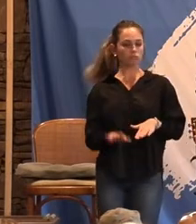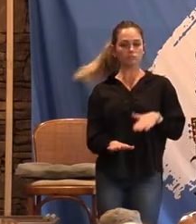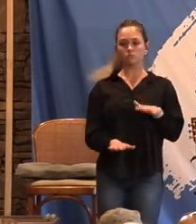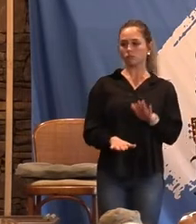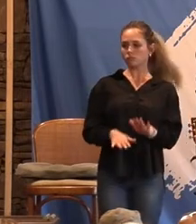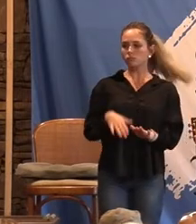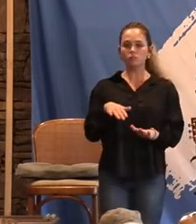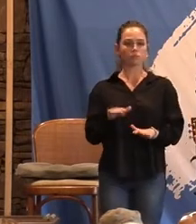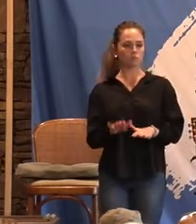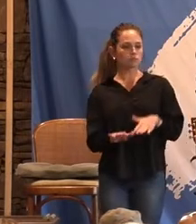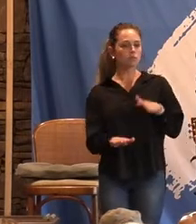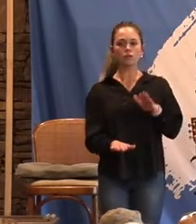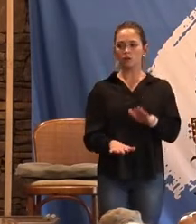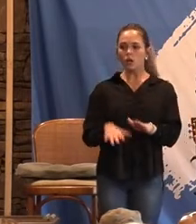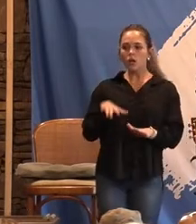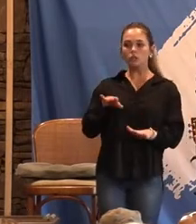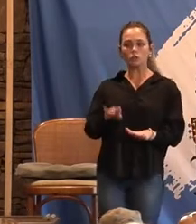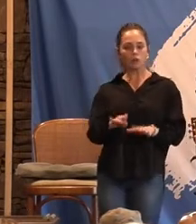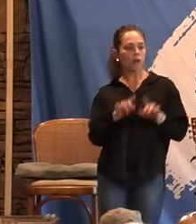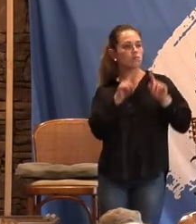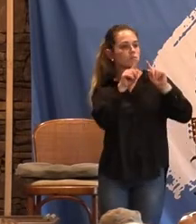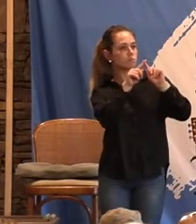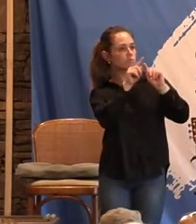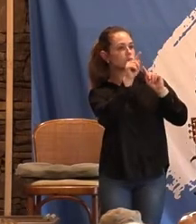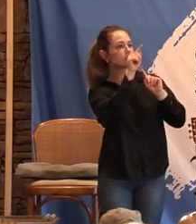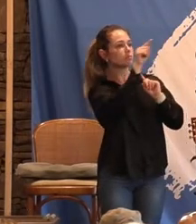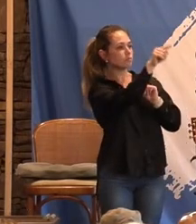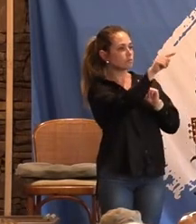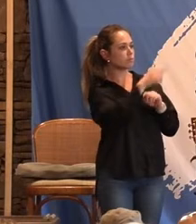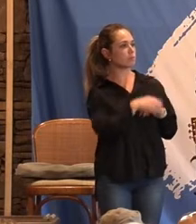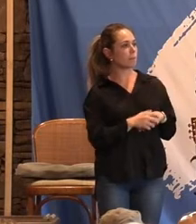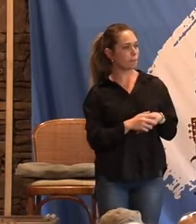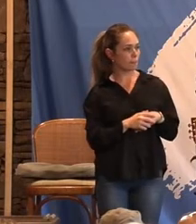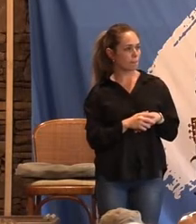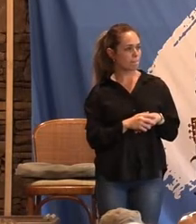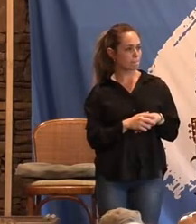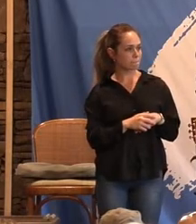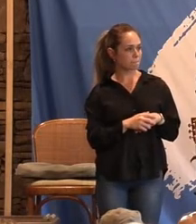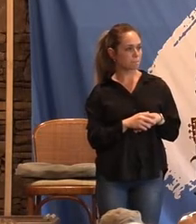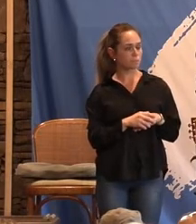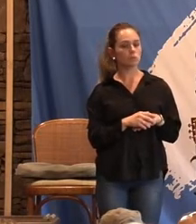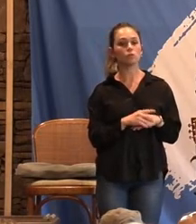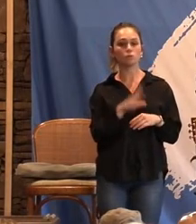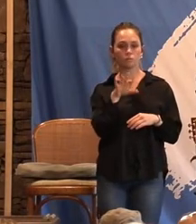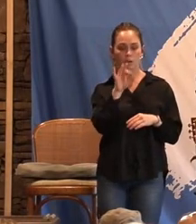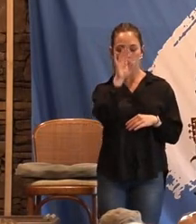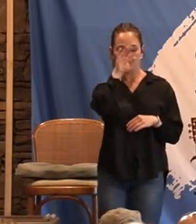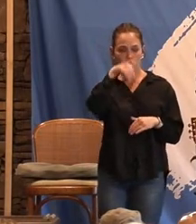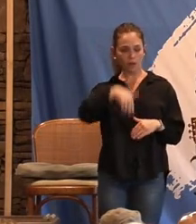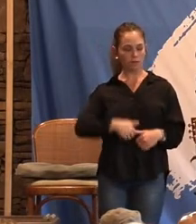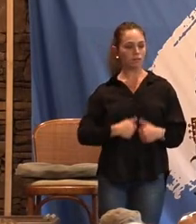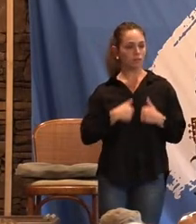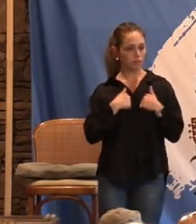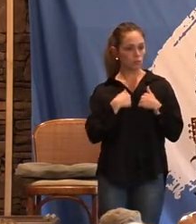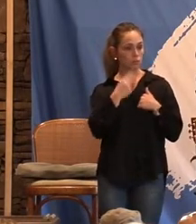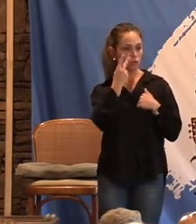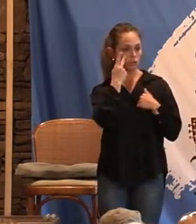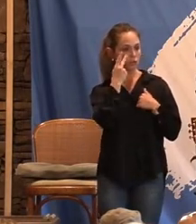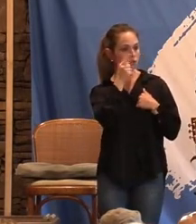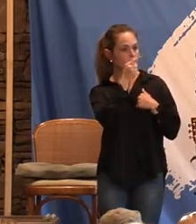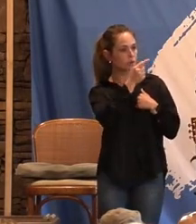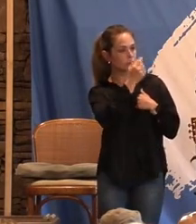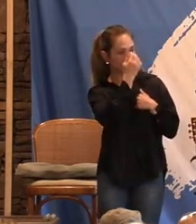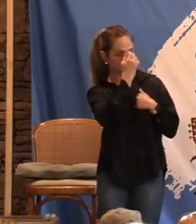was straight, and she crossed over where the elephant lived. And when she saw the